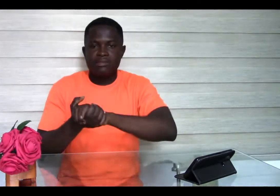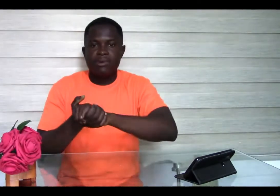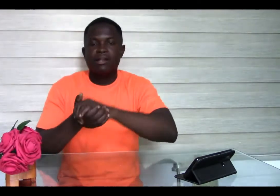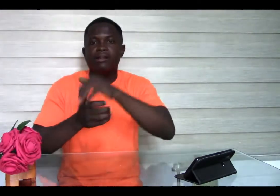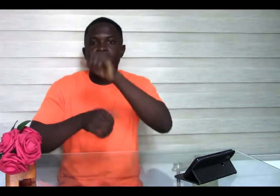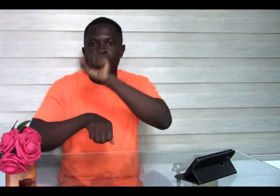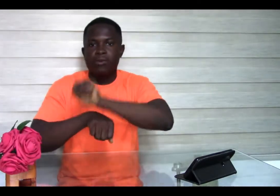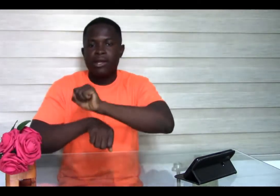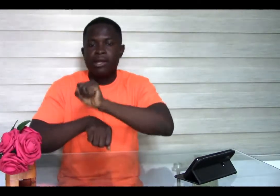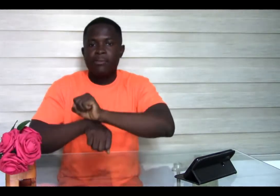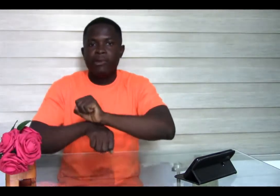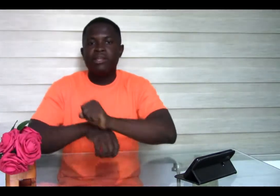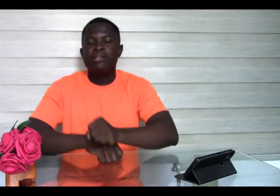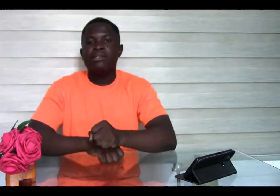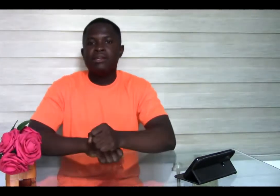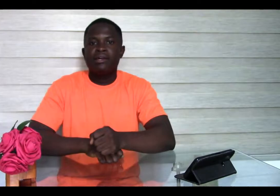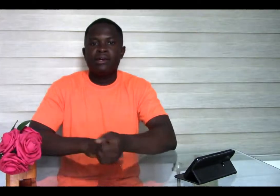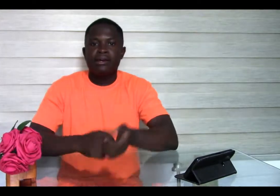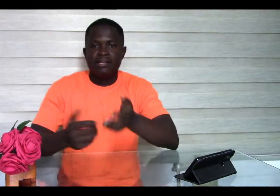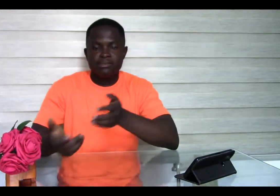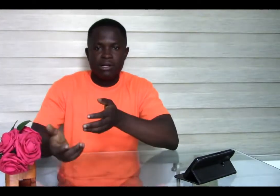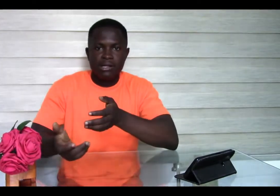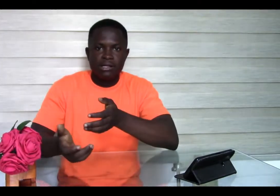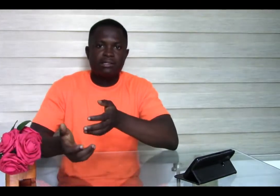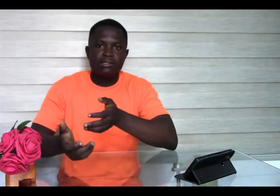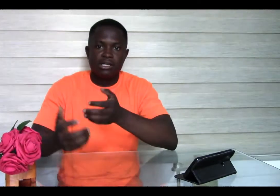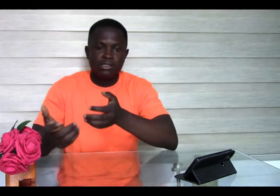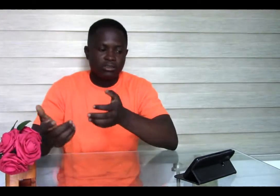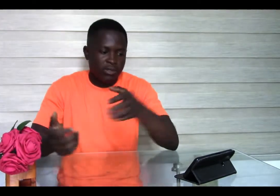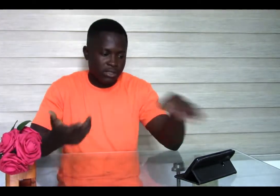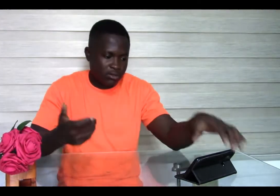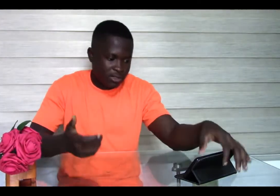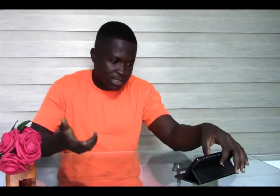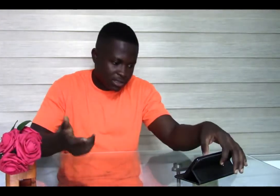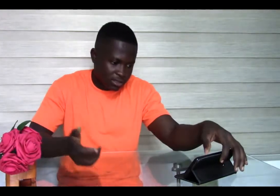Husband work. Meaning her husband has gone to work. So let's continue.